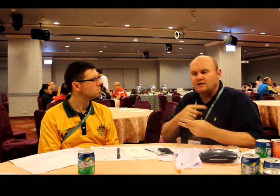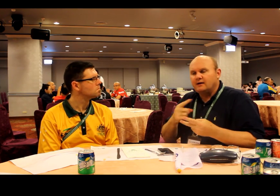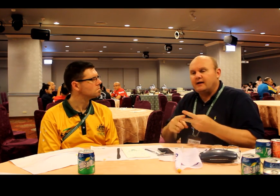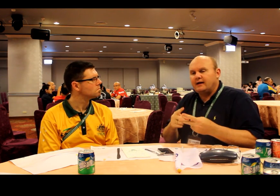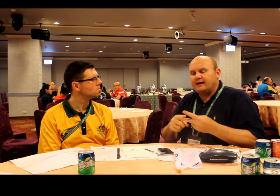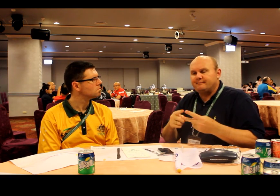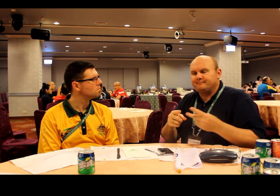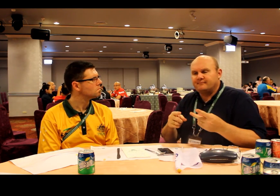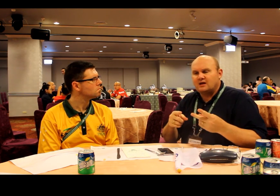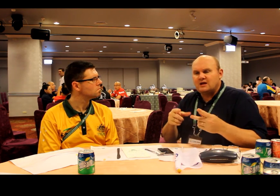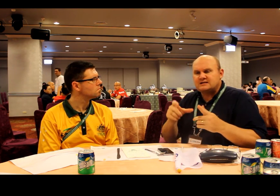4 years.